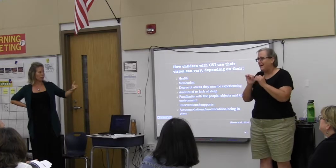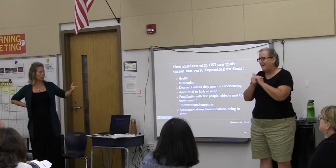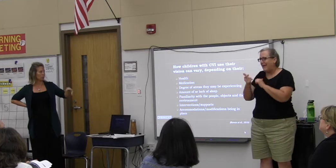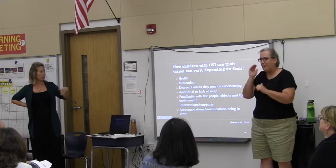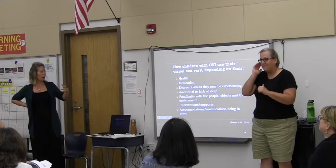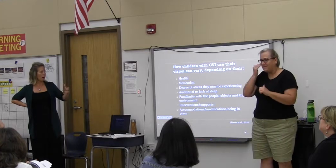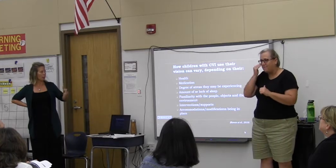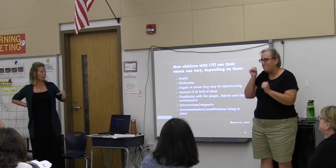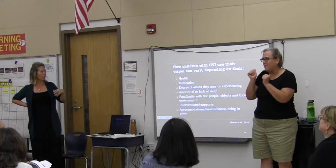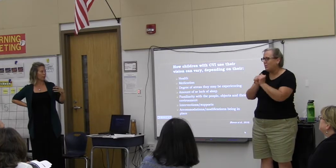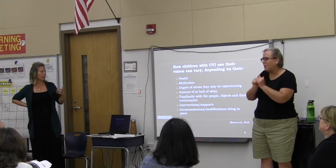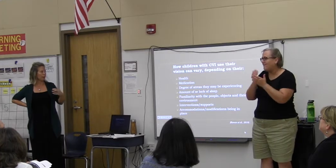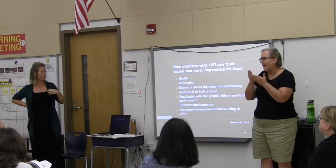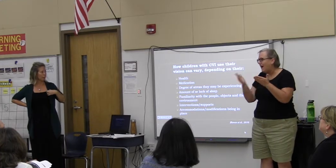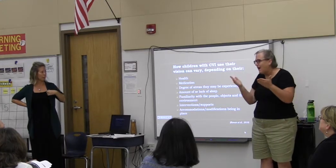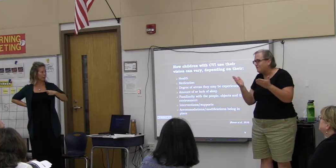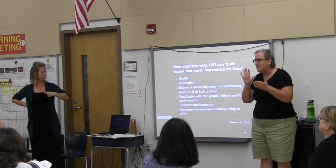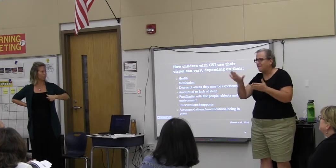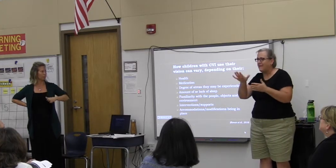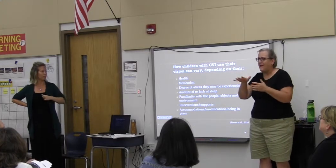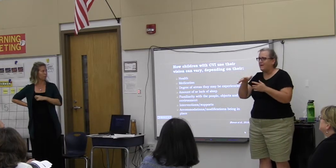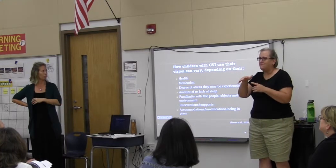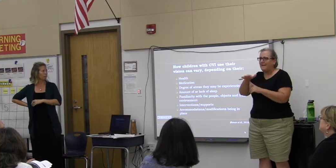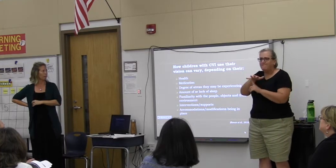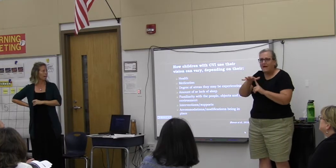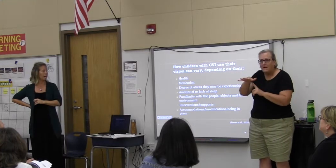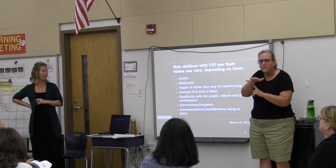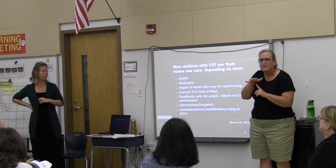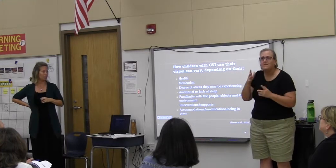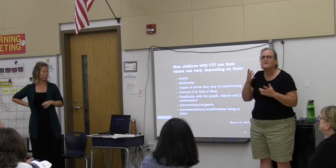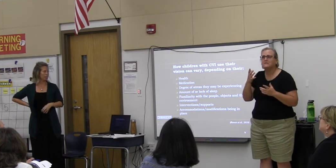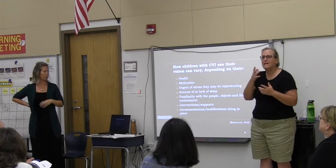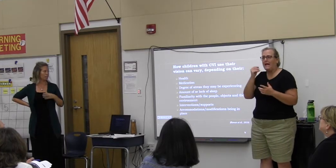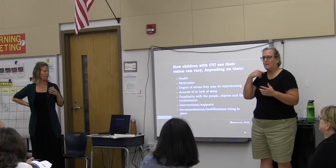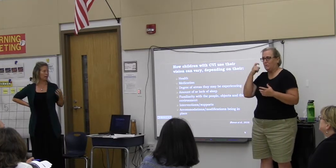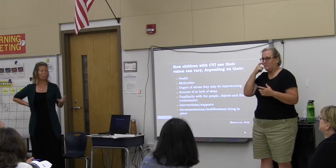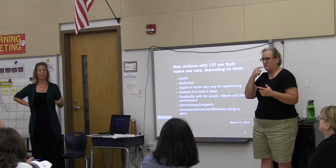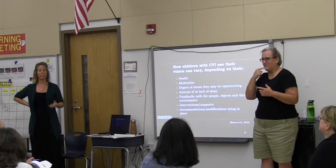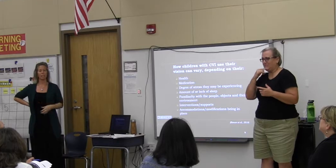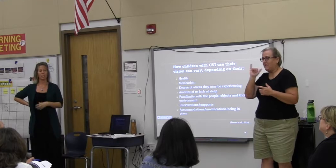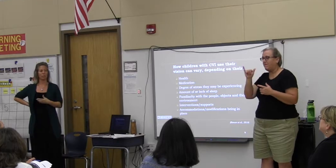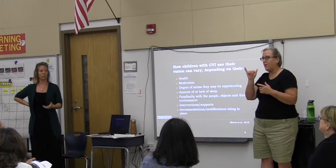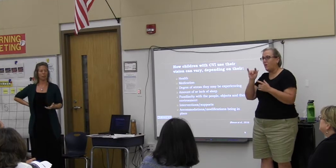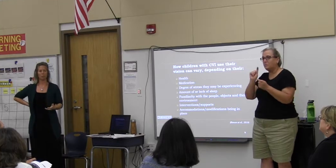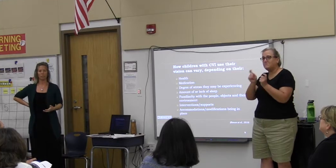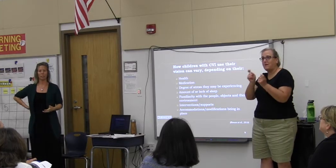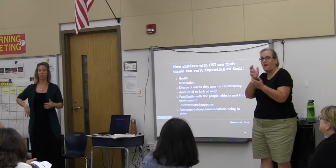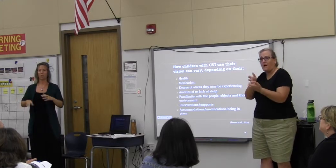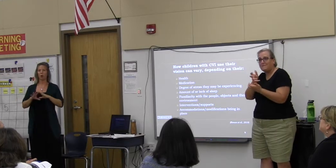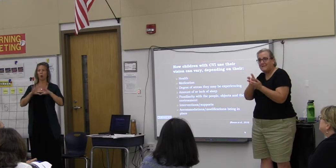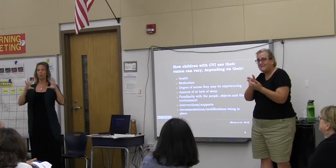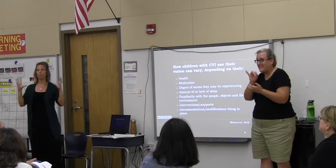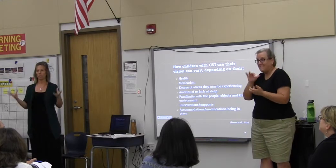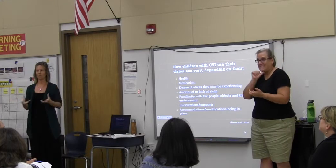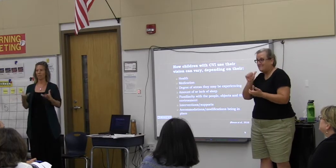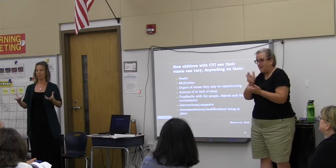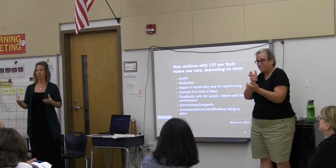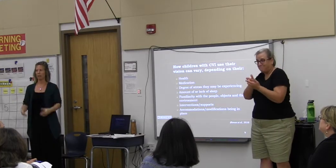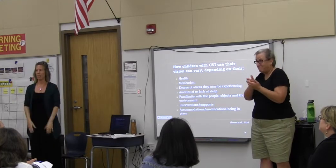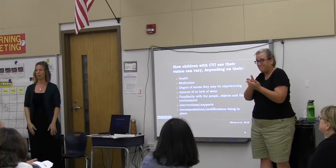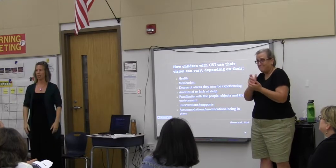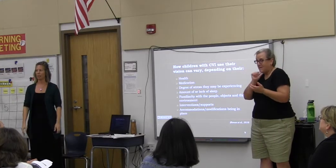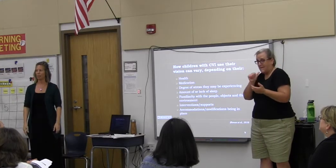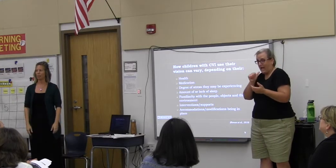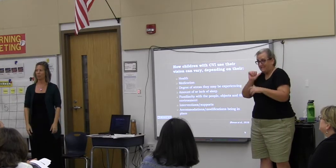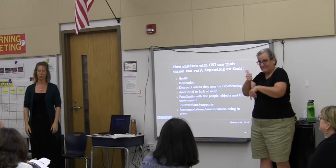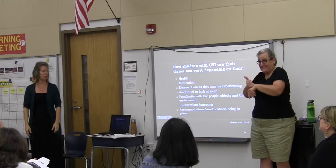with the people, with the objects, with their environment. And like we just said, the accommodations, if they're not in place, all of this is going to